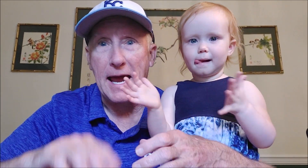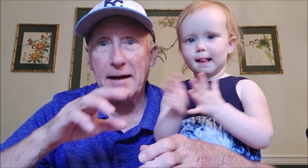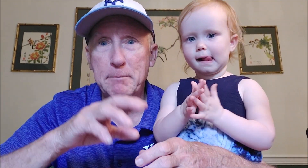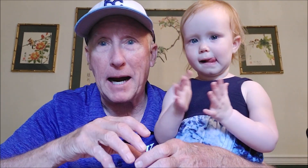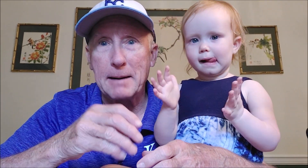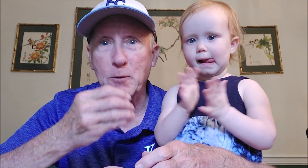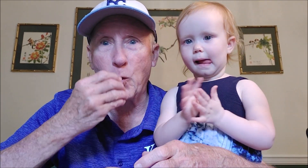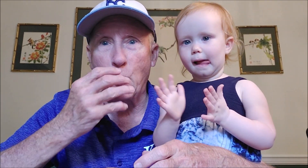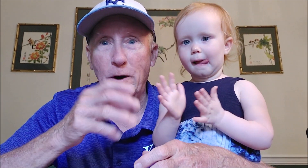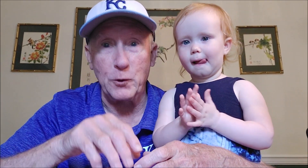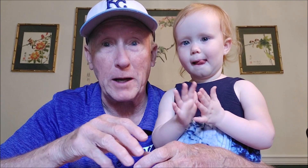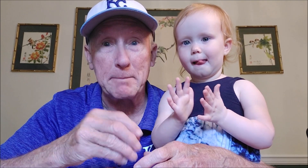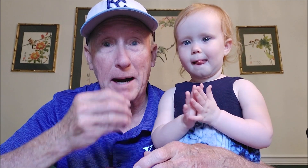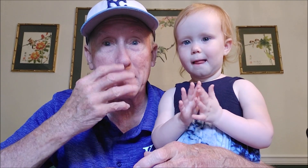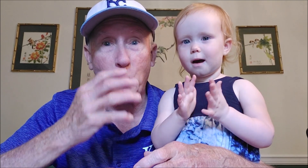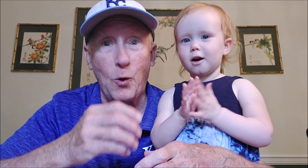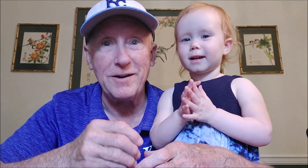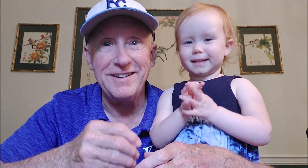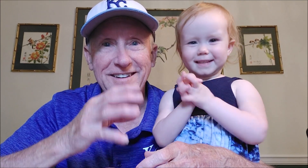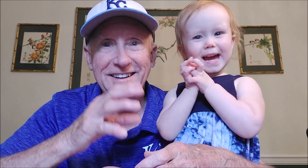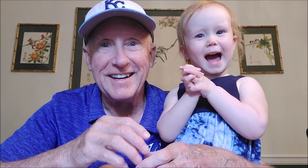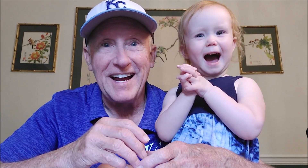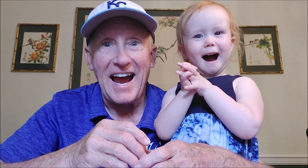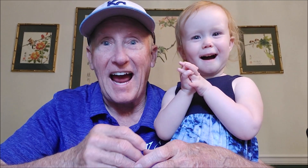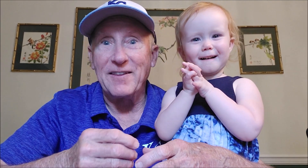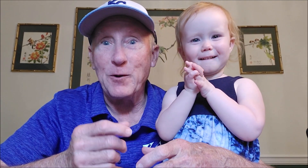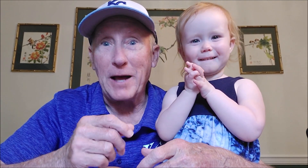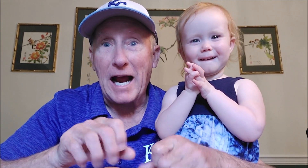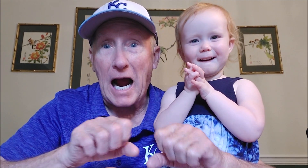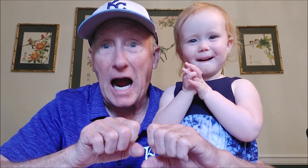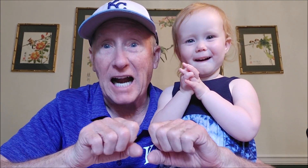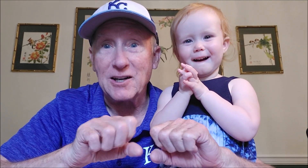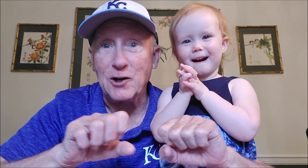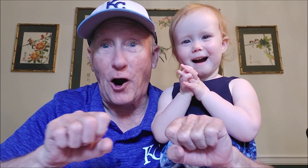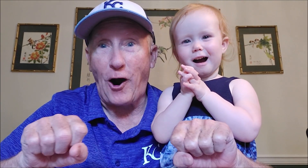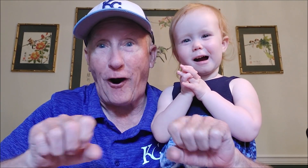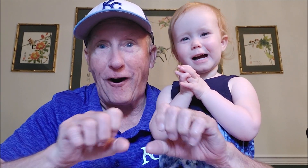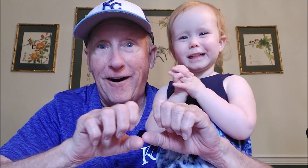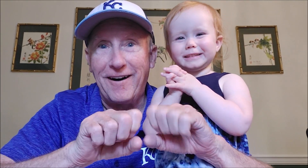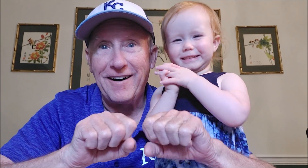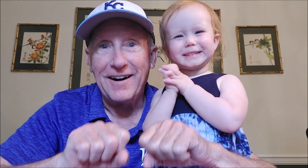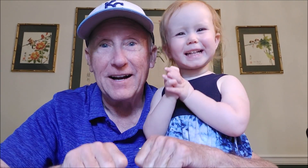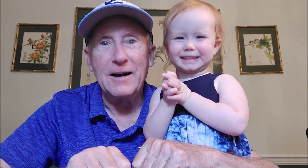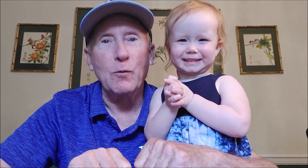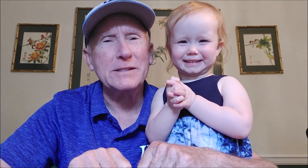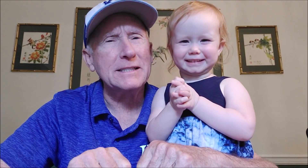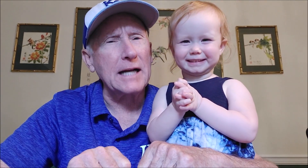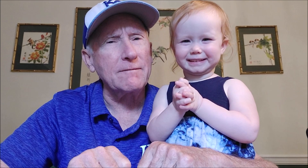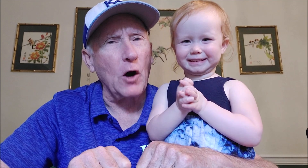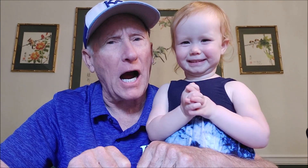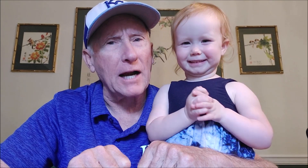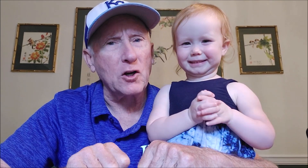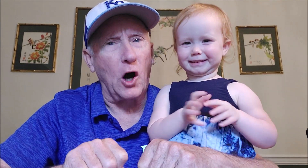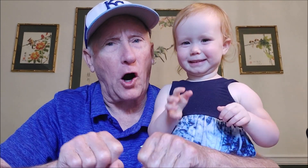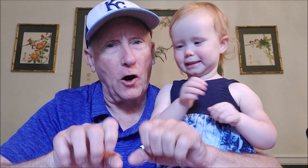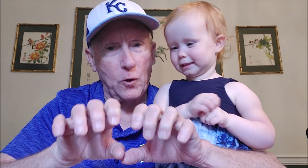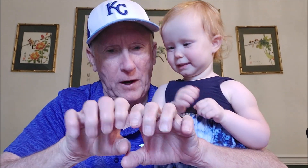have popcorn. You like popcorn? Yeah. And you like hot dog. Yes. What's the sign for hot dog? Right